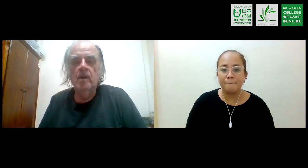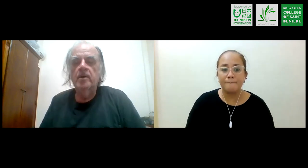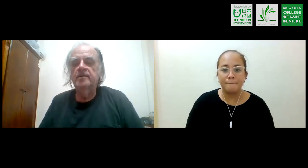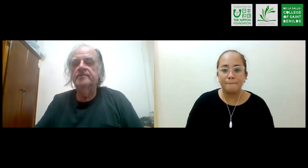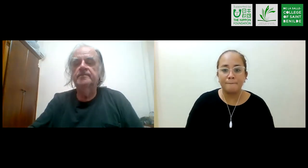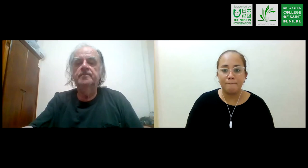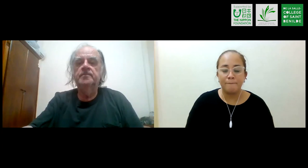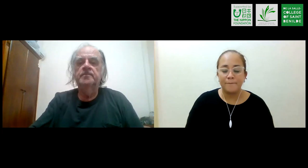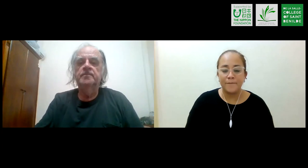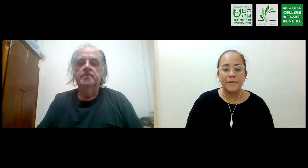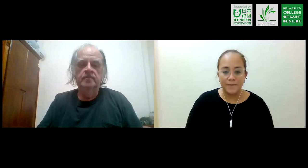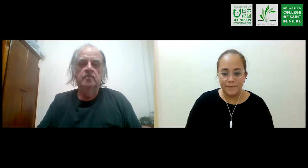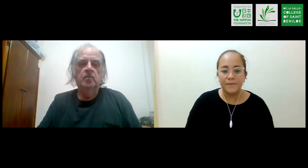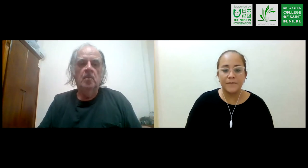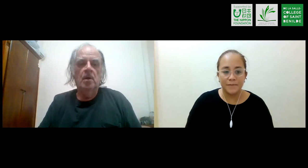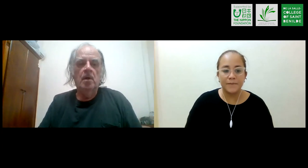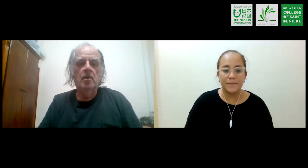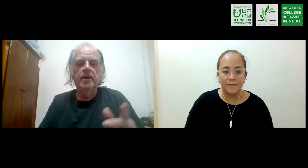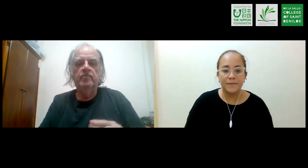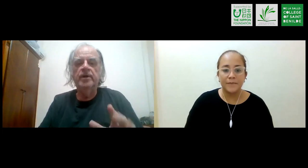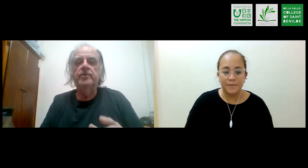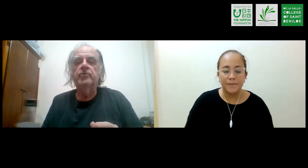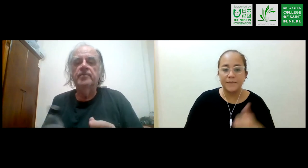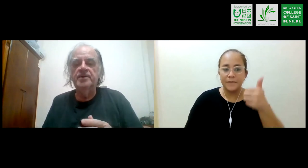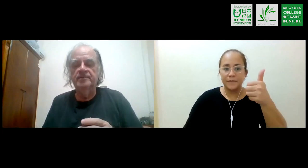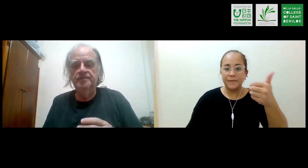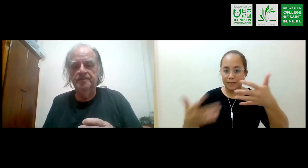Okay. Looks like no questions. Okay, break into groups then.